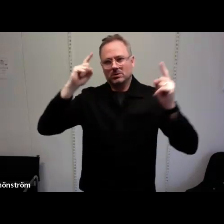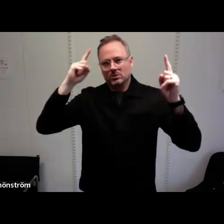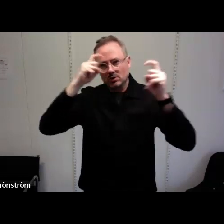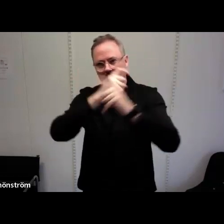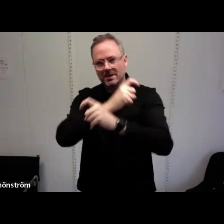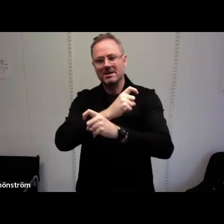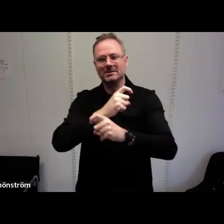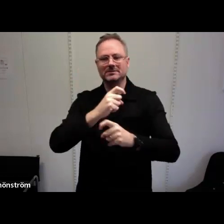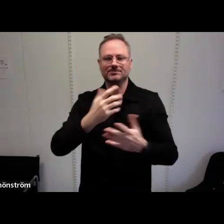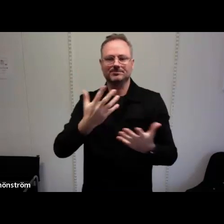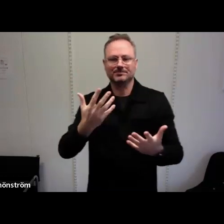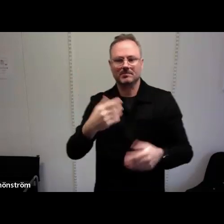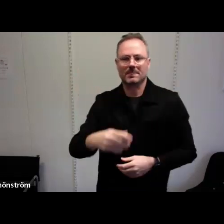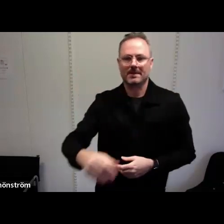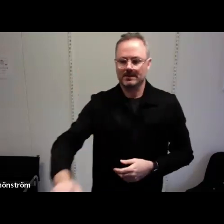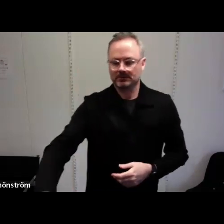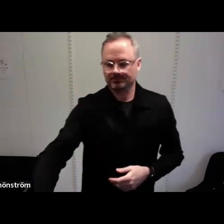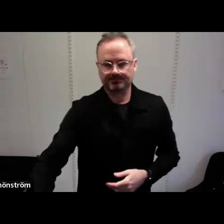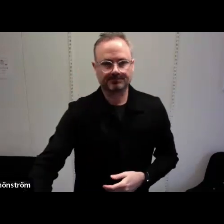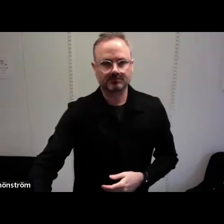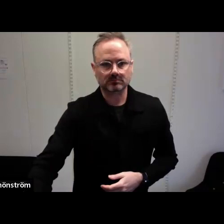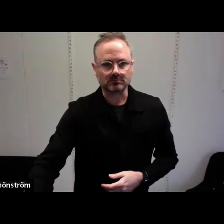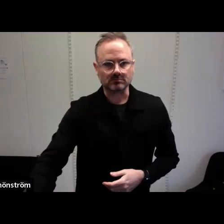original source, then they get a 4.